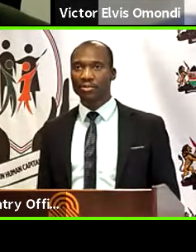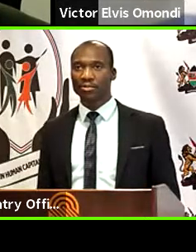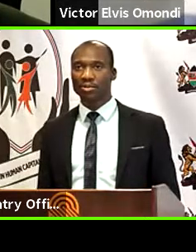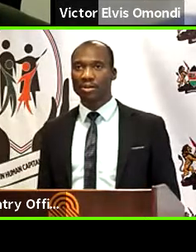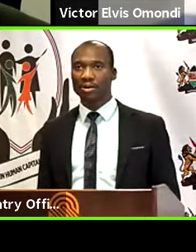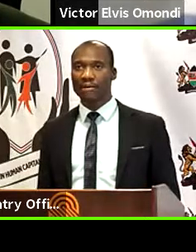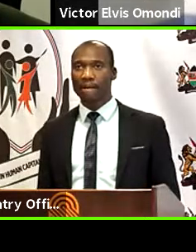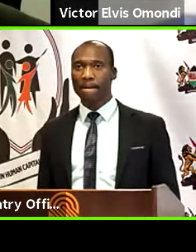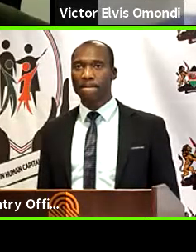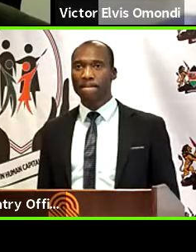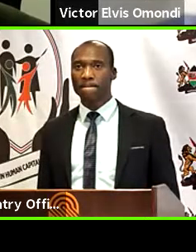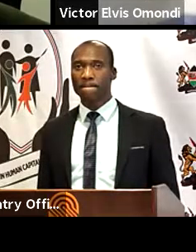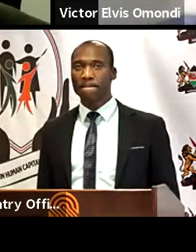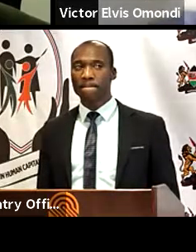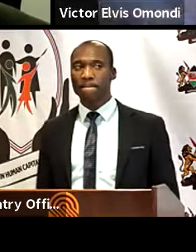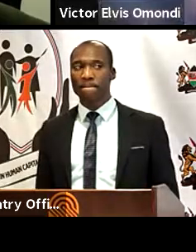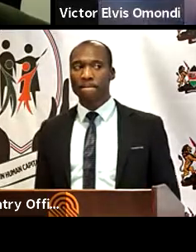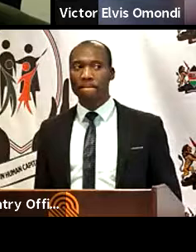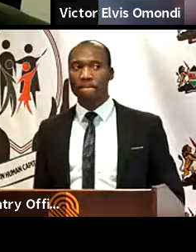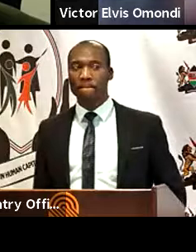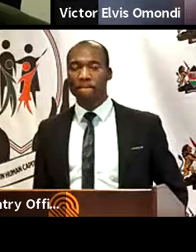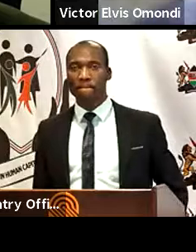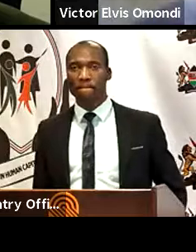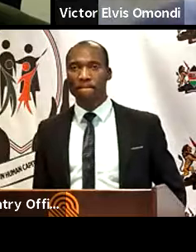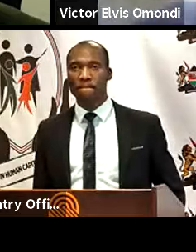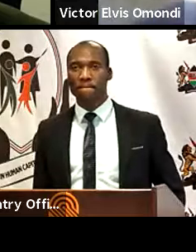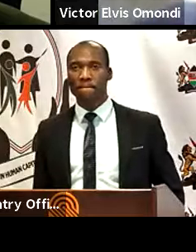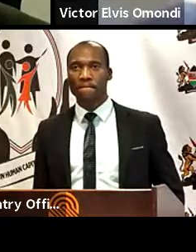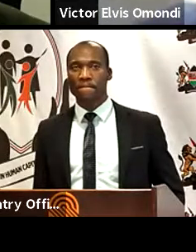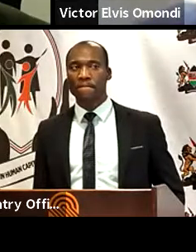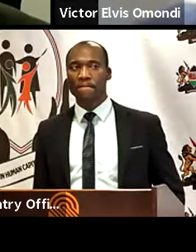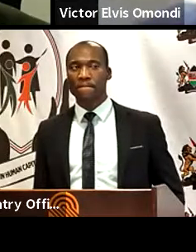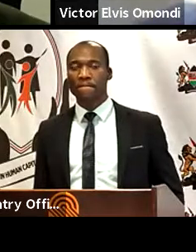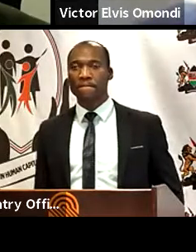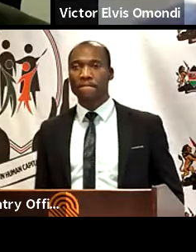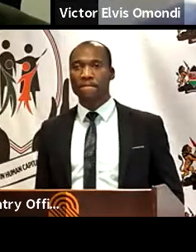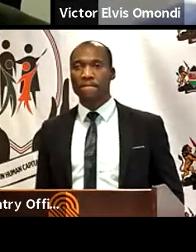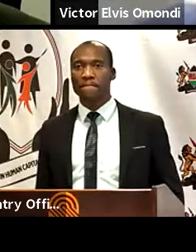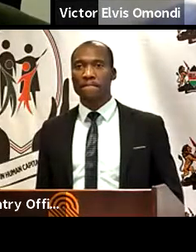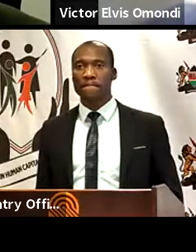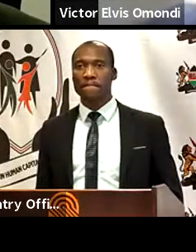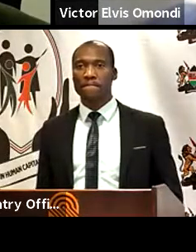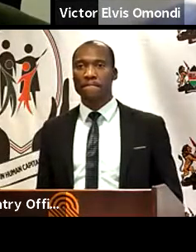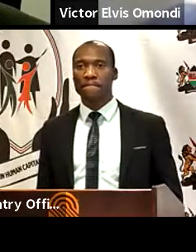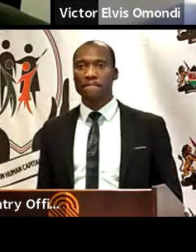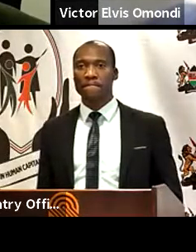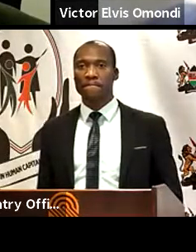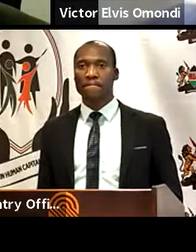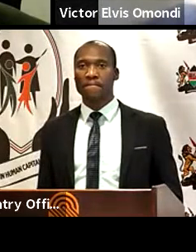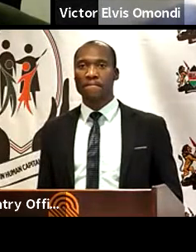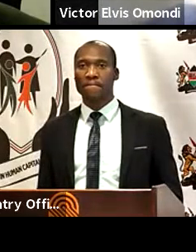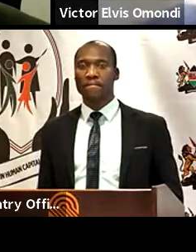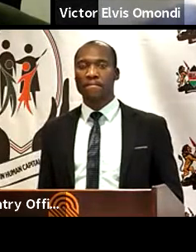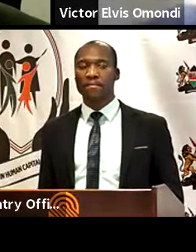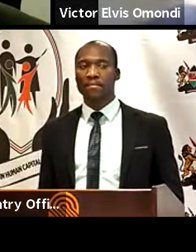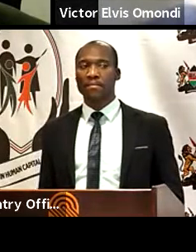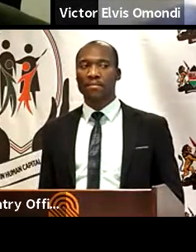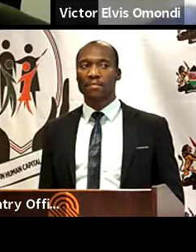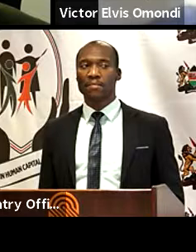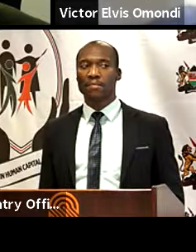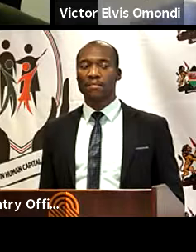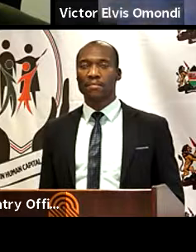Over to you. Okay, unfortunately, we can't get Dr. Wallman, so we'll proceed.